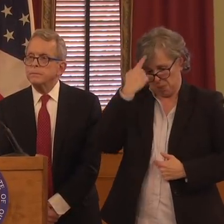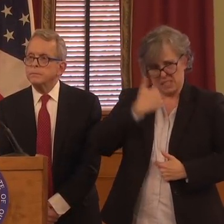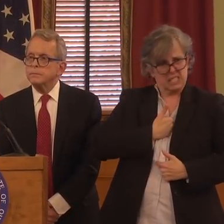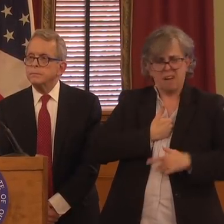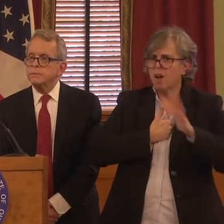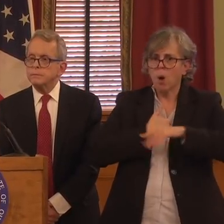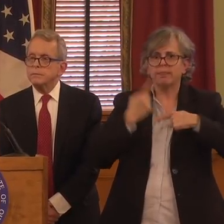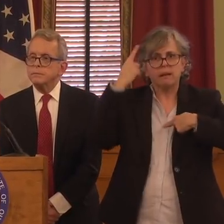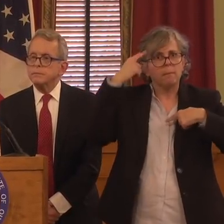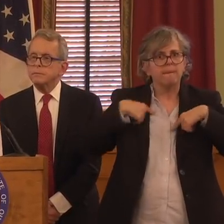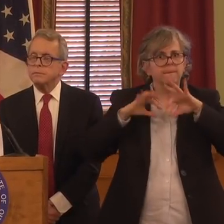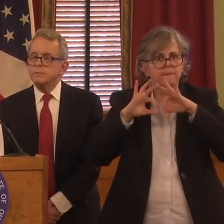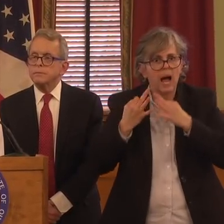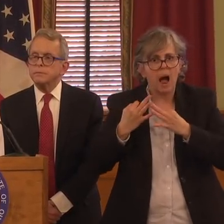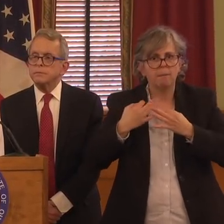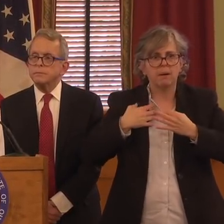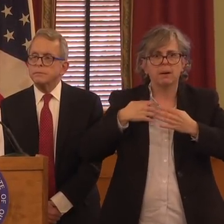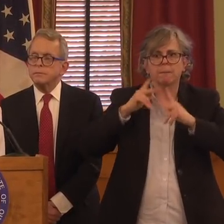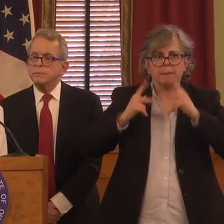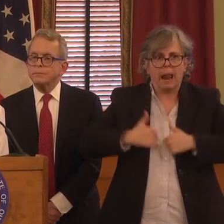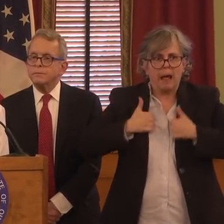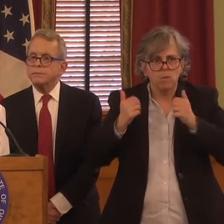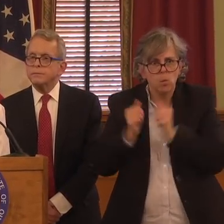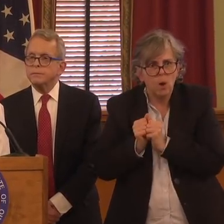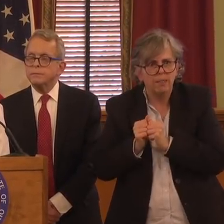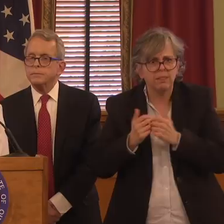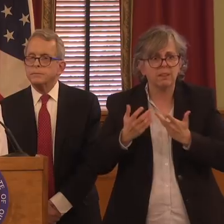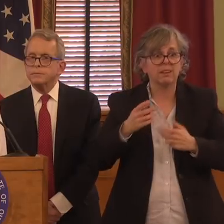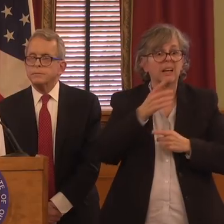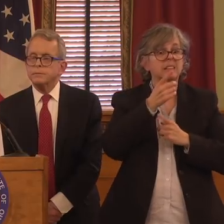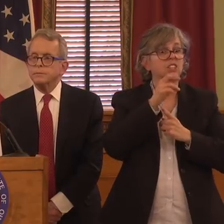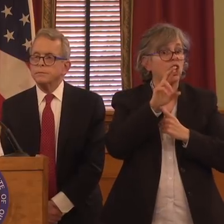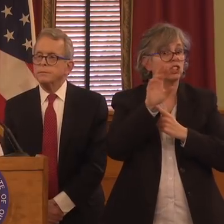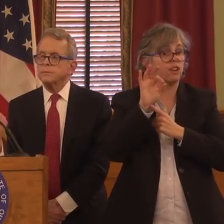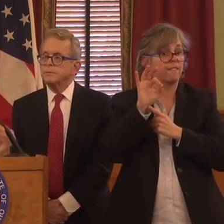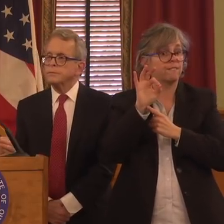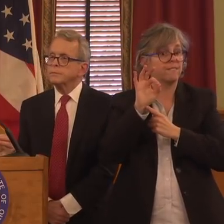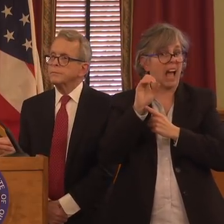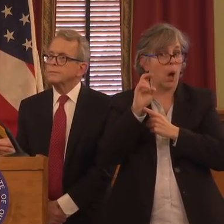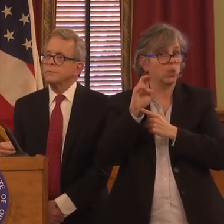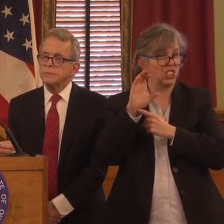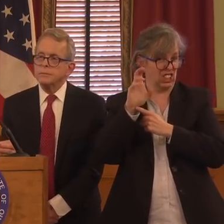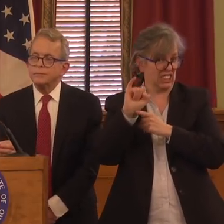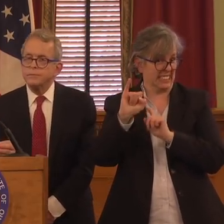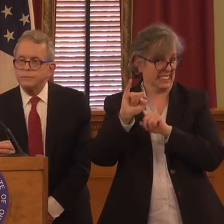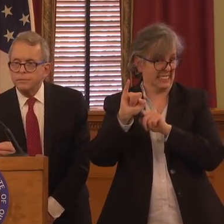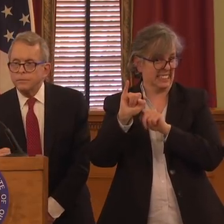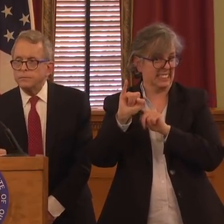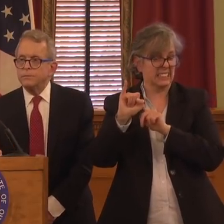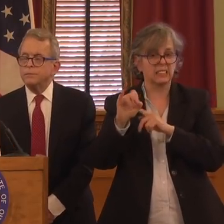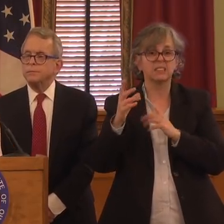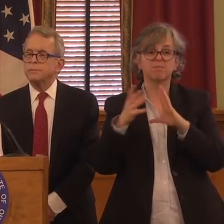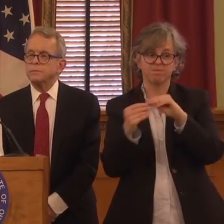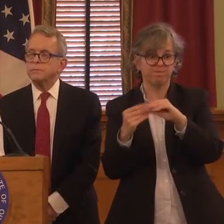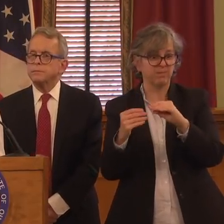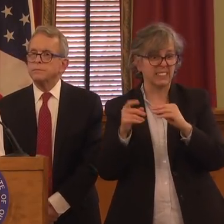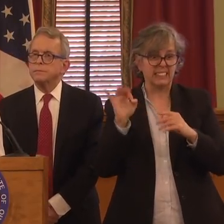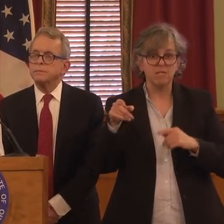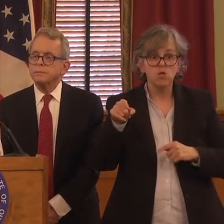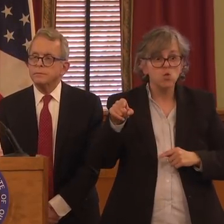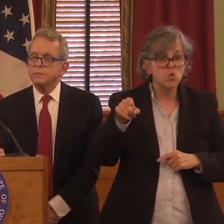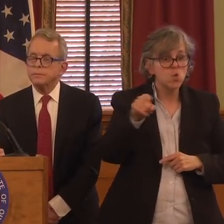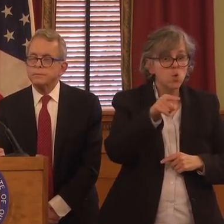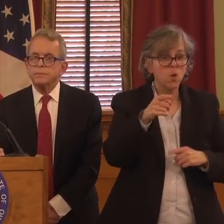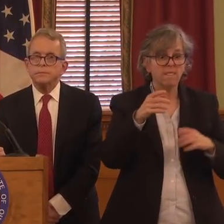Fauci had said that if you have a sick or elderly person or someone with a pre-existing health condition like heart disease,